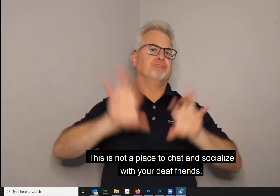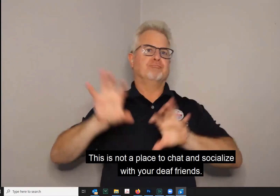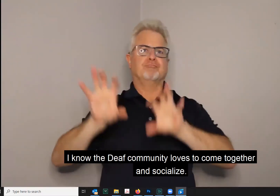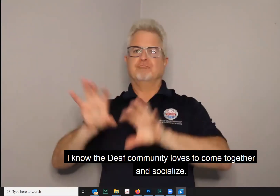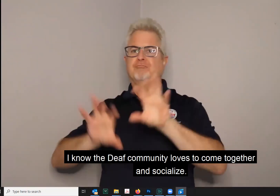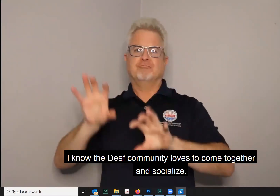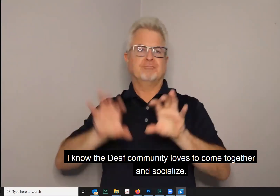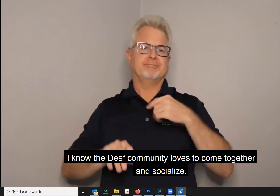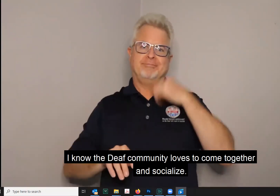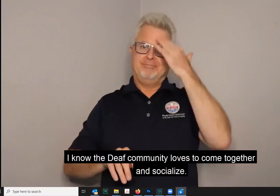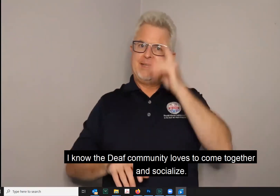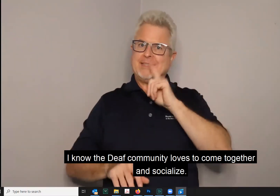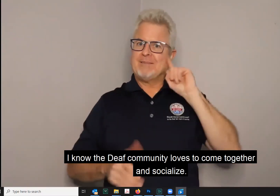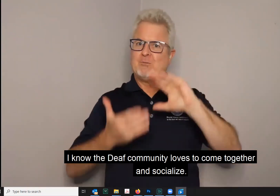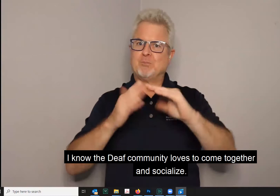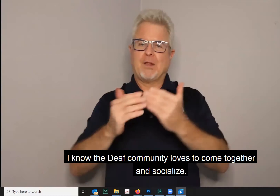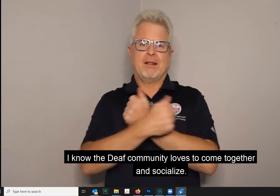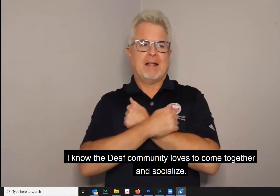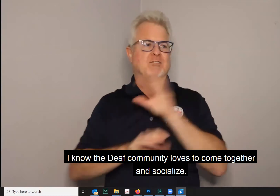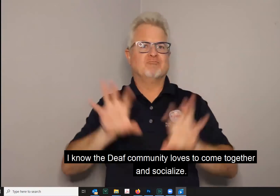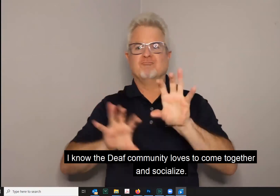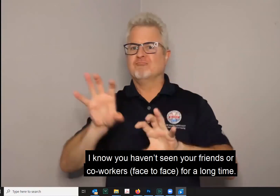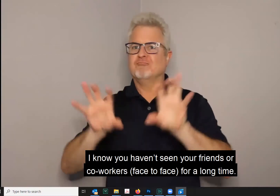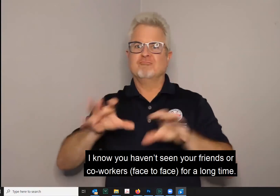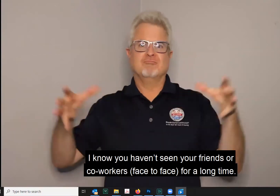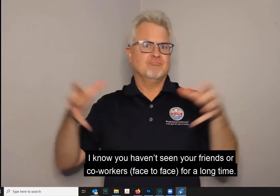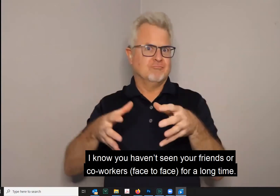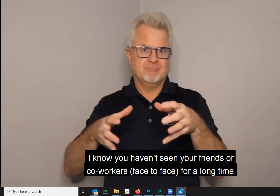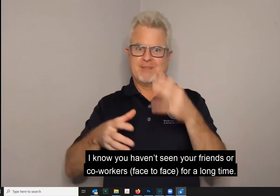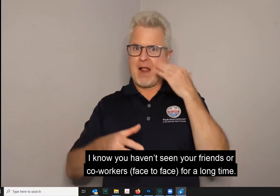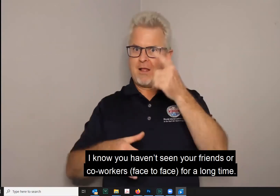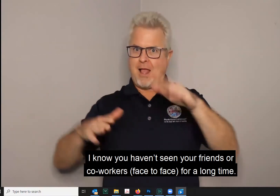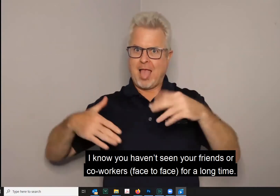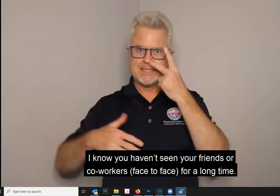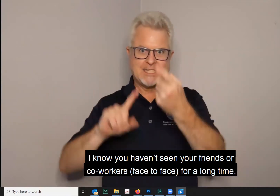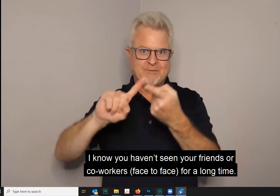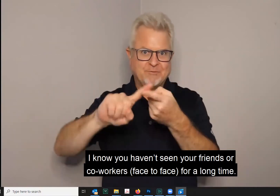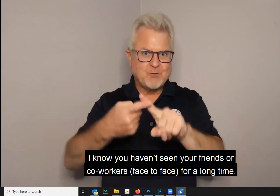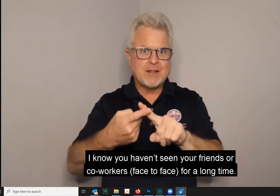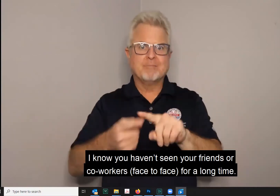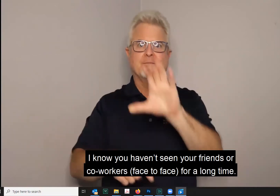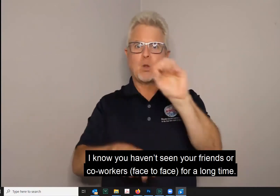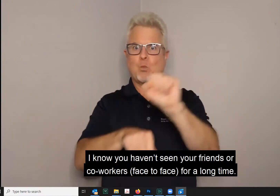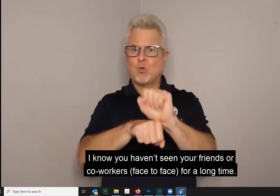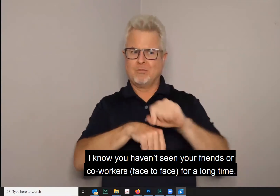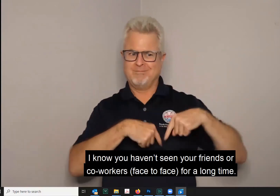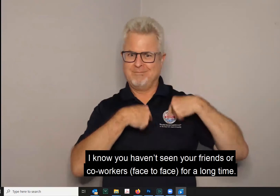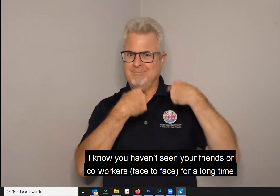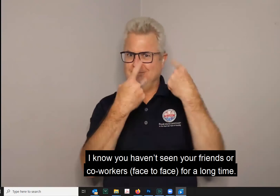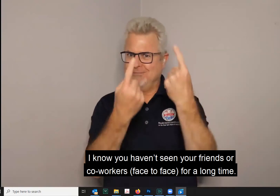place to chat and socialize with your deaf friends. I know the deaf community loves to come together and socialize. I know you